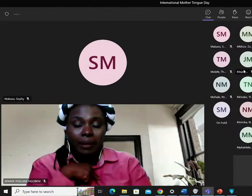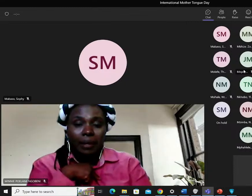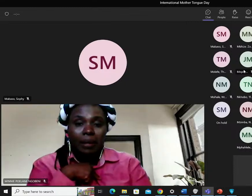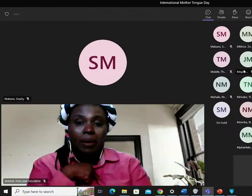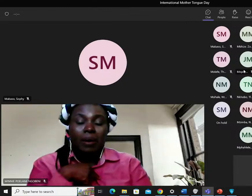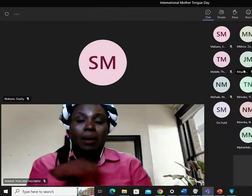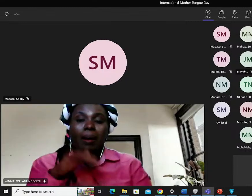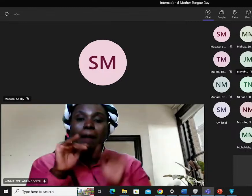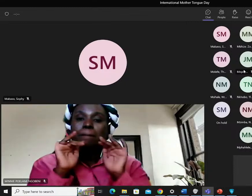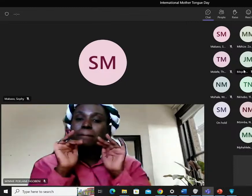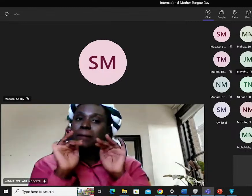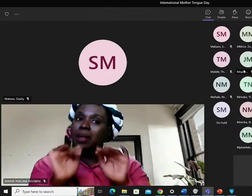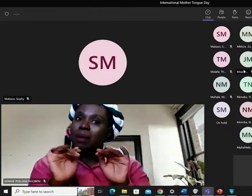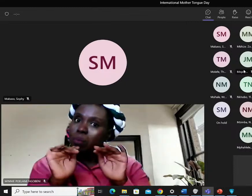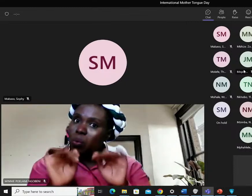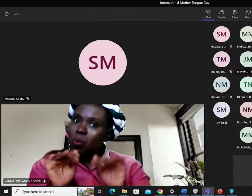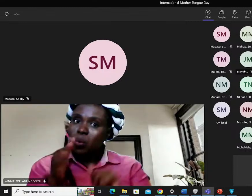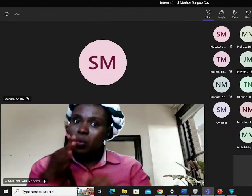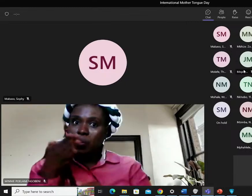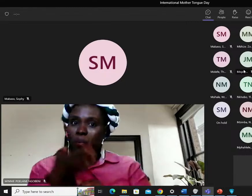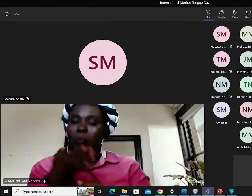ningabantu kaloku nina